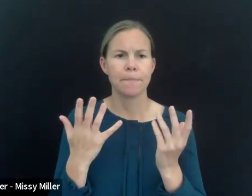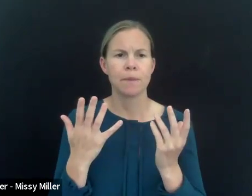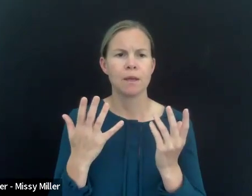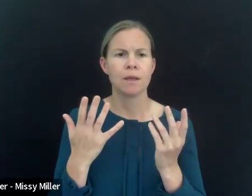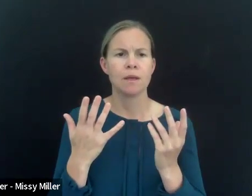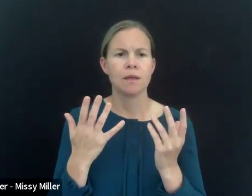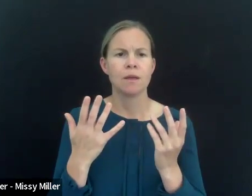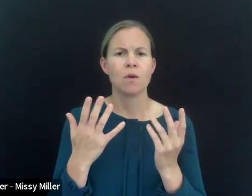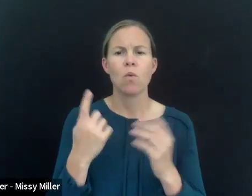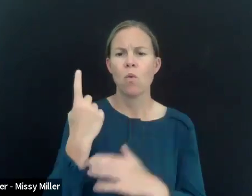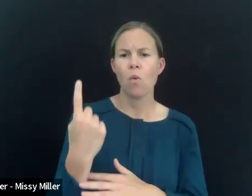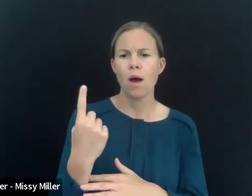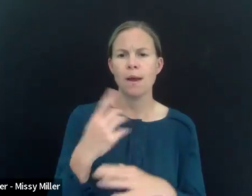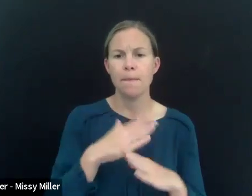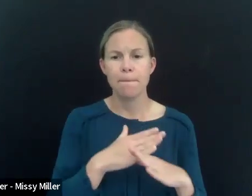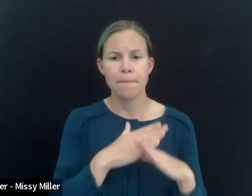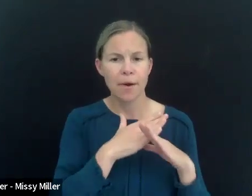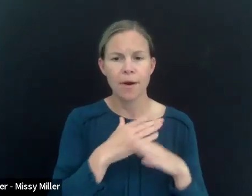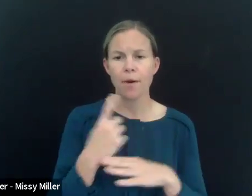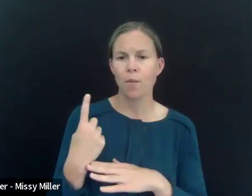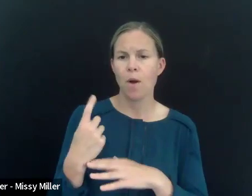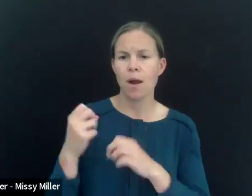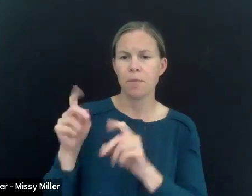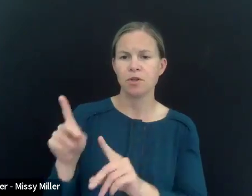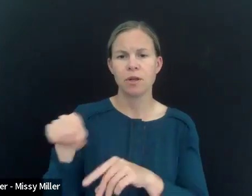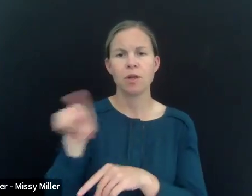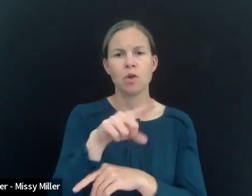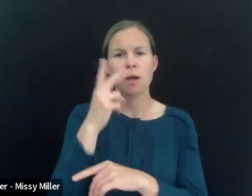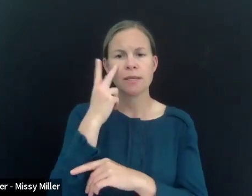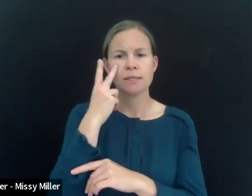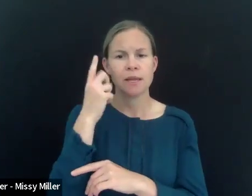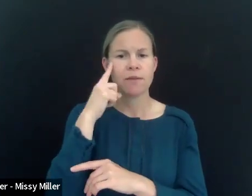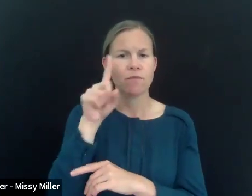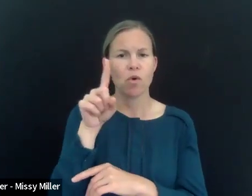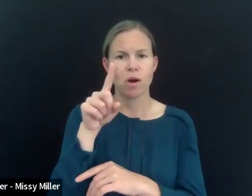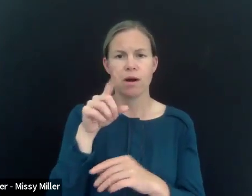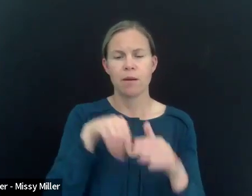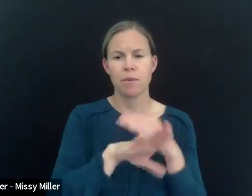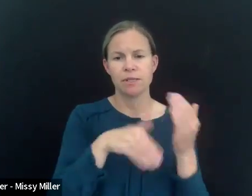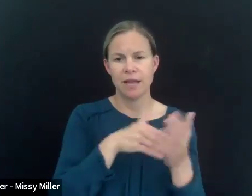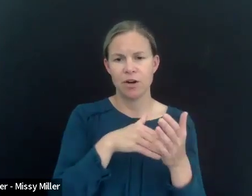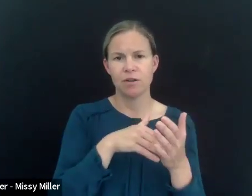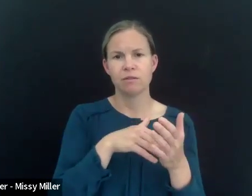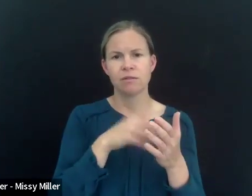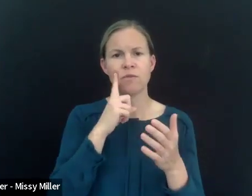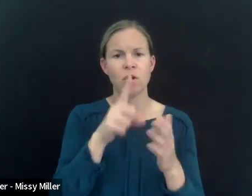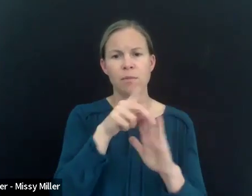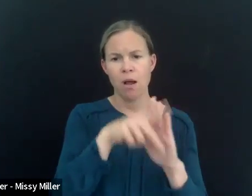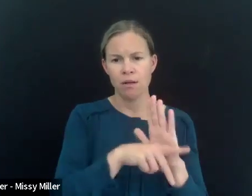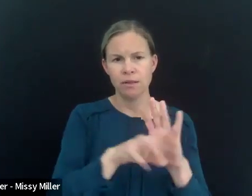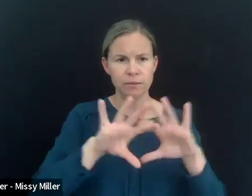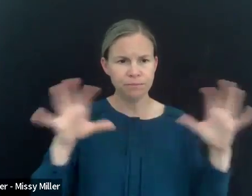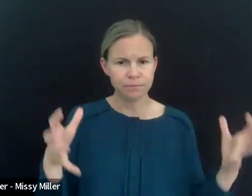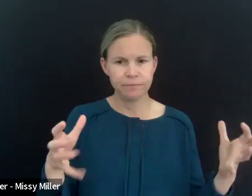what is one barrier, one opportunity you see for birth centers in the policy landscape? And I know that Elephant Circle provides a lot of